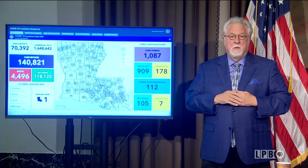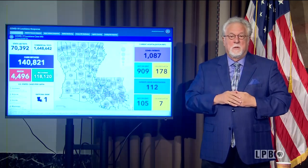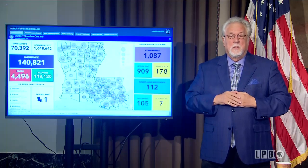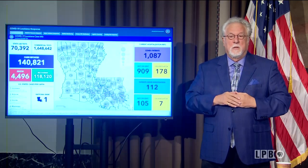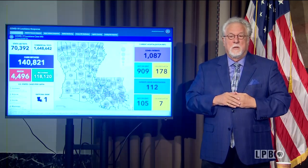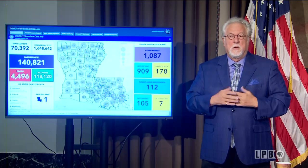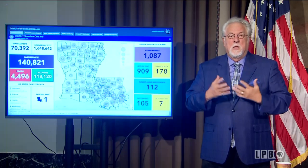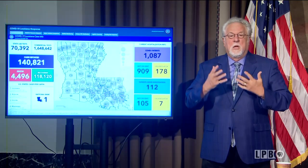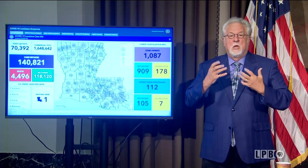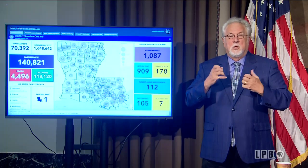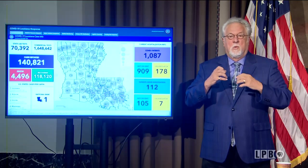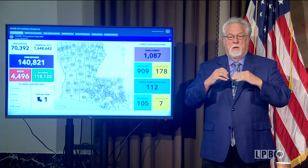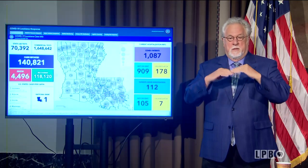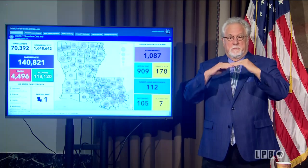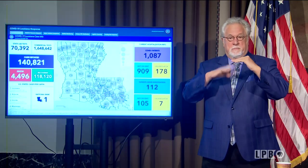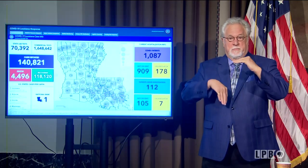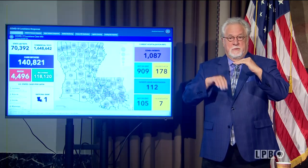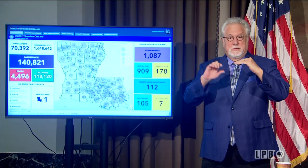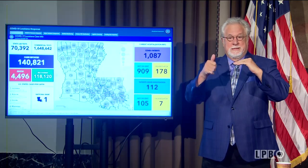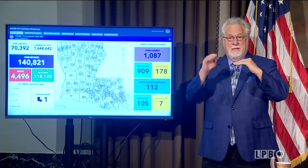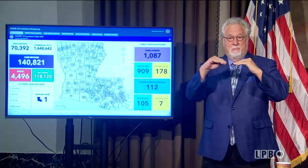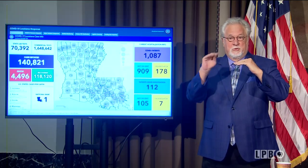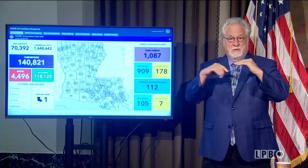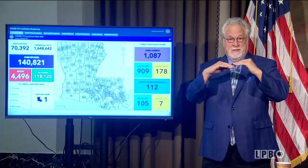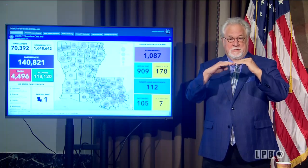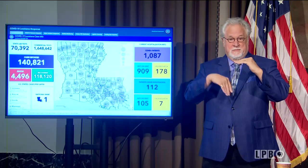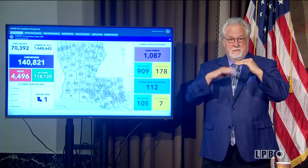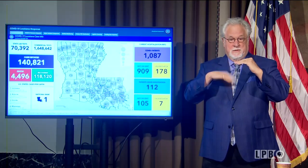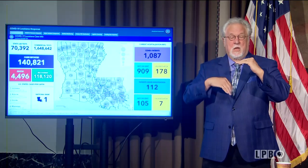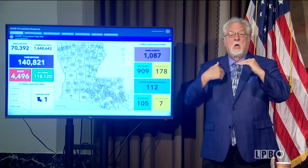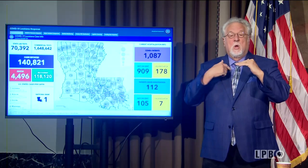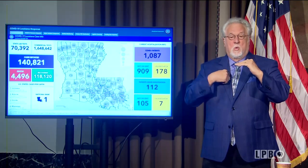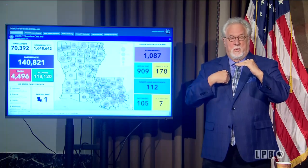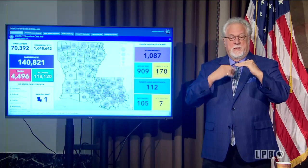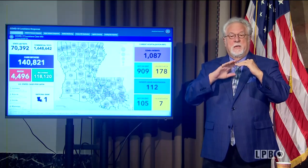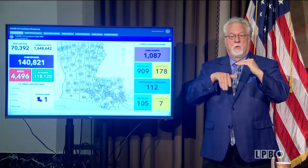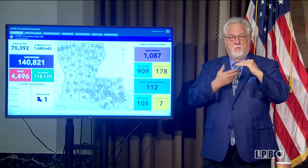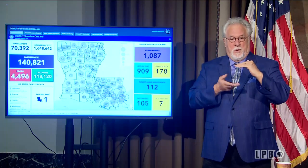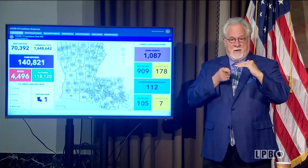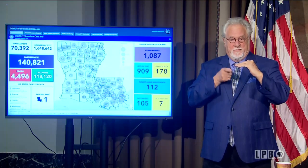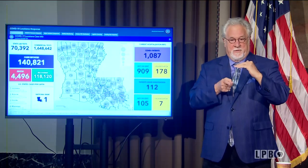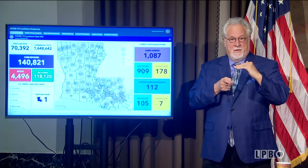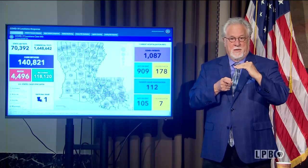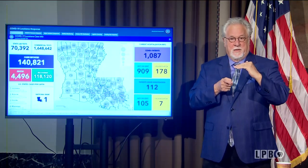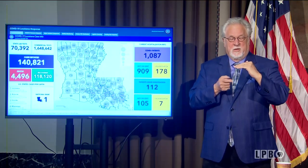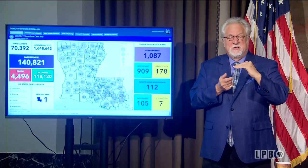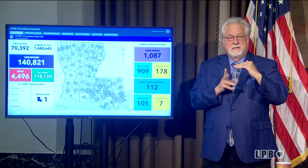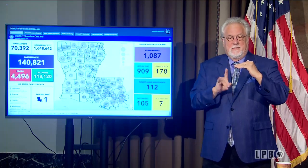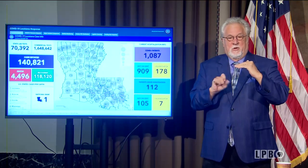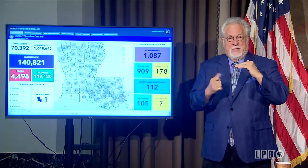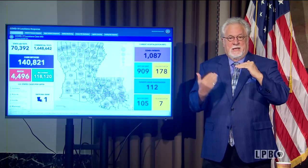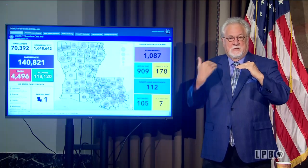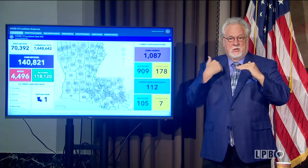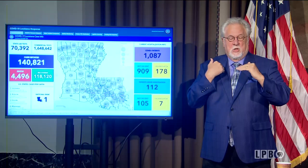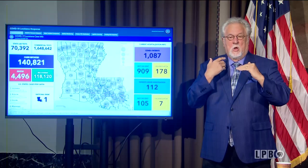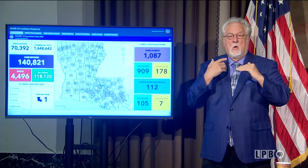you want to, at a minimum, be below 10%. And we got to that level several days ago